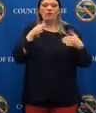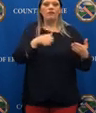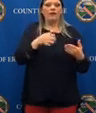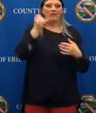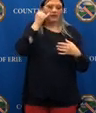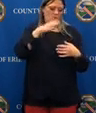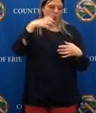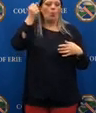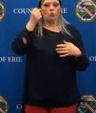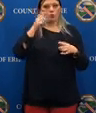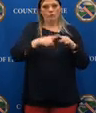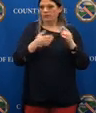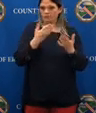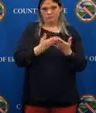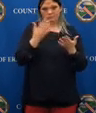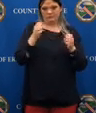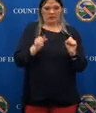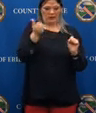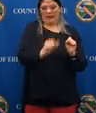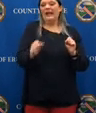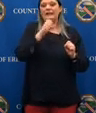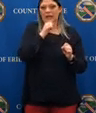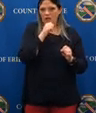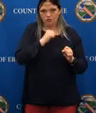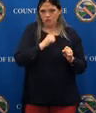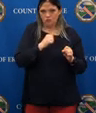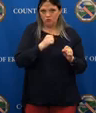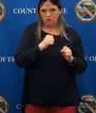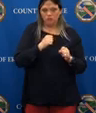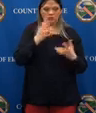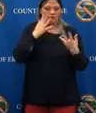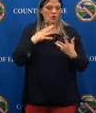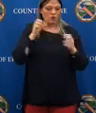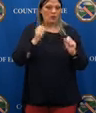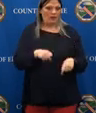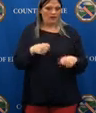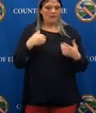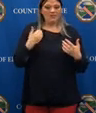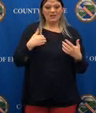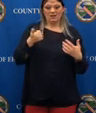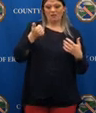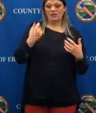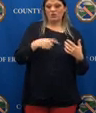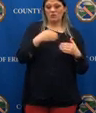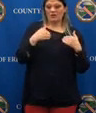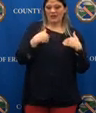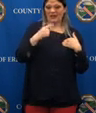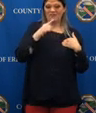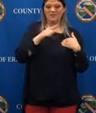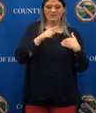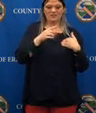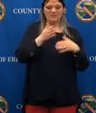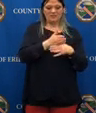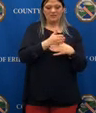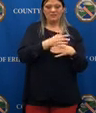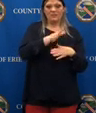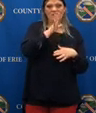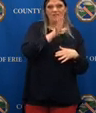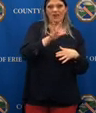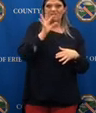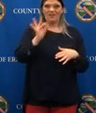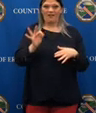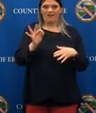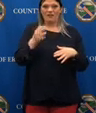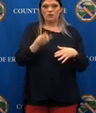again proves that you can be any age and unfortunately catch it. The youngest we have is in the age range of 5 to 9, both a male